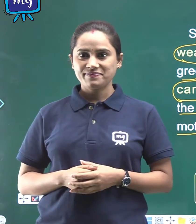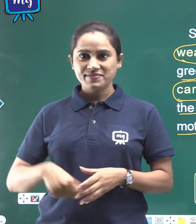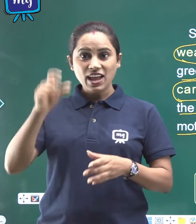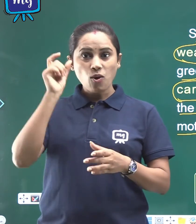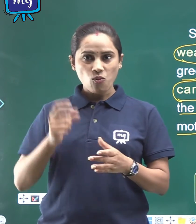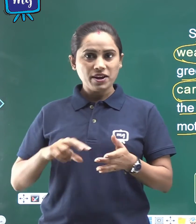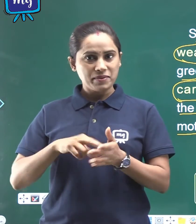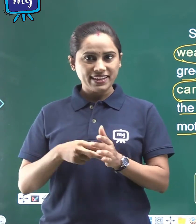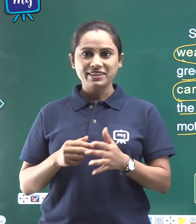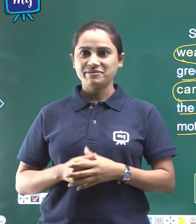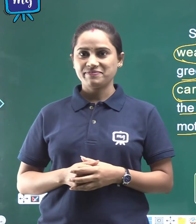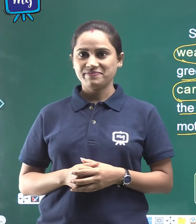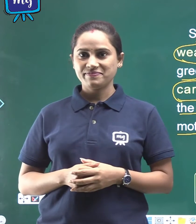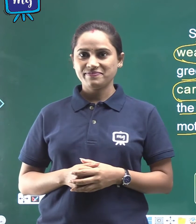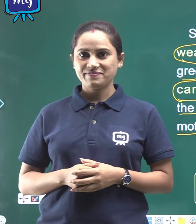Word meaning: